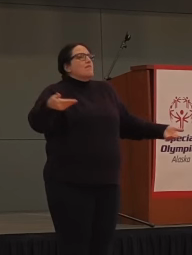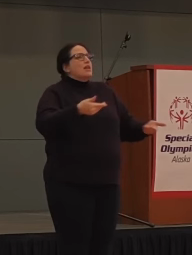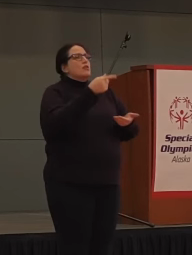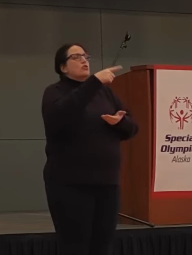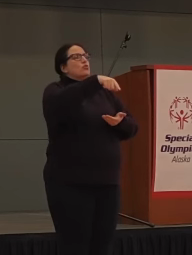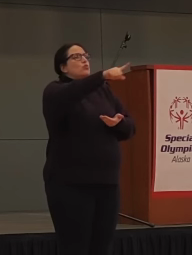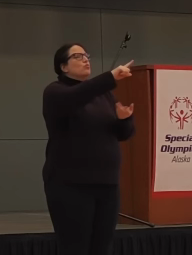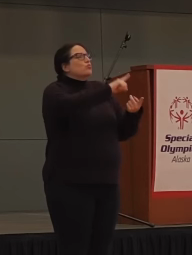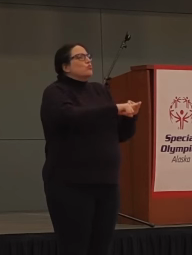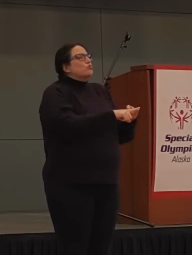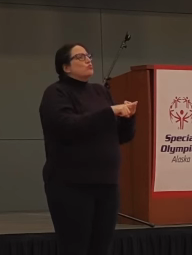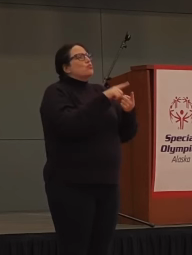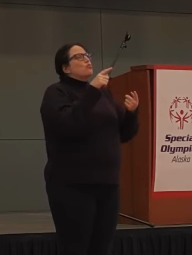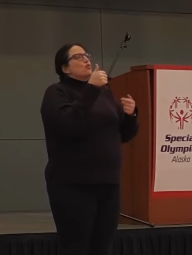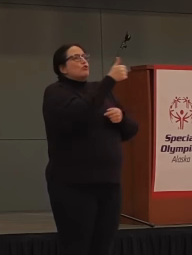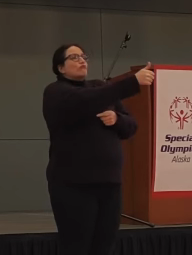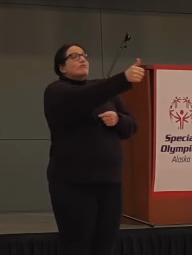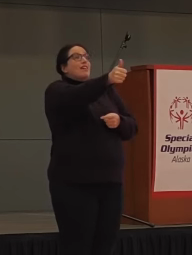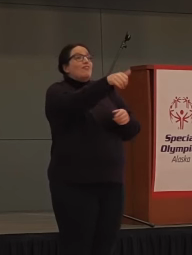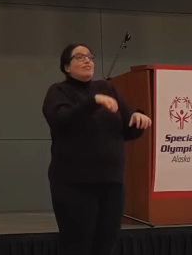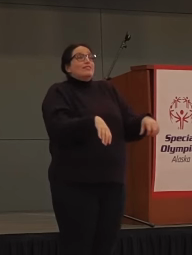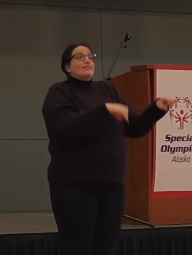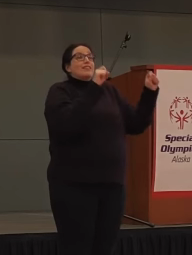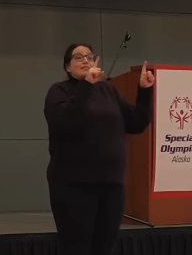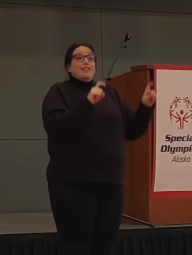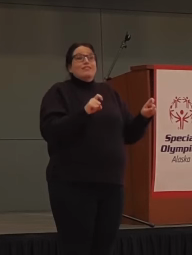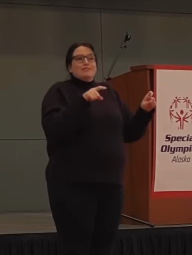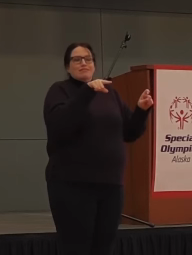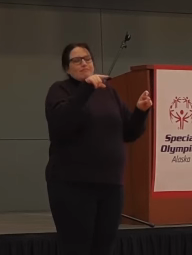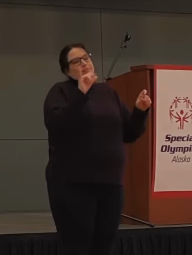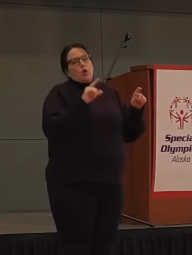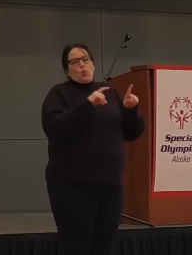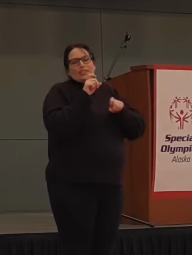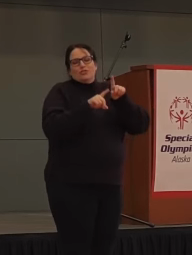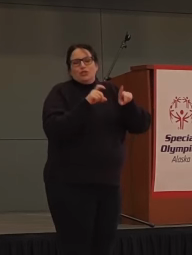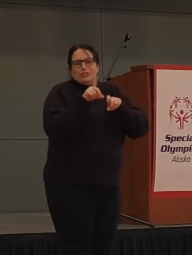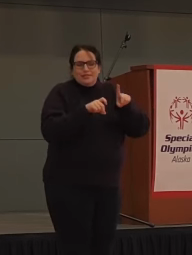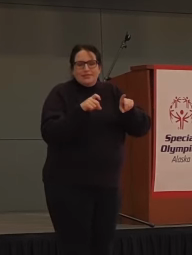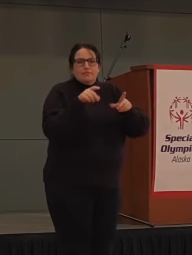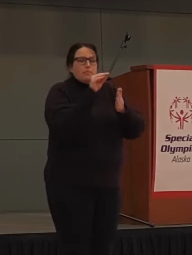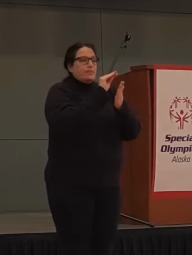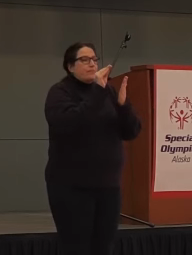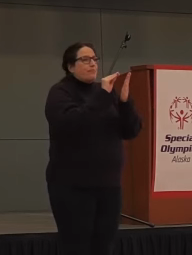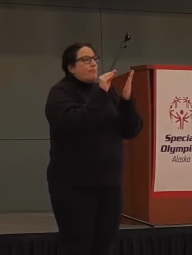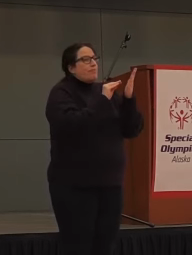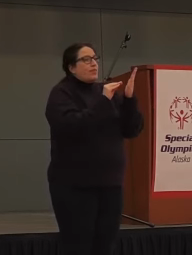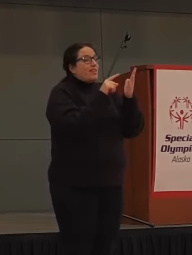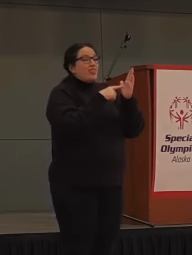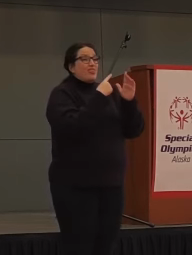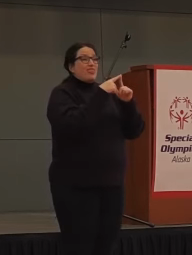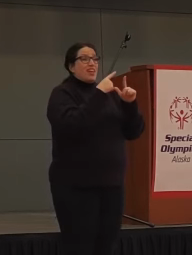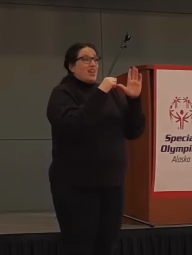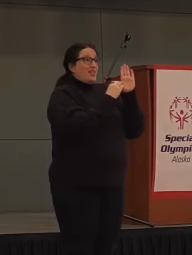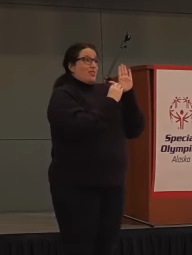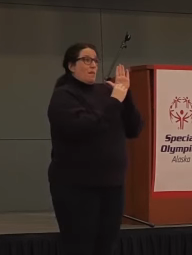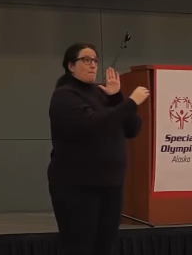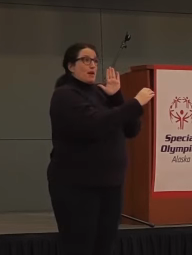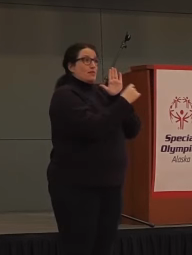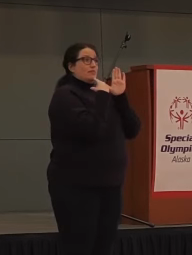score yourself or score your loved one, and then the directives at the bottom say if you answered